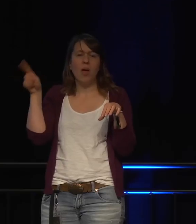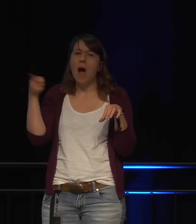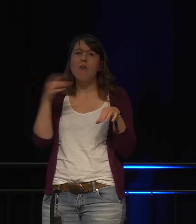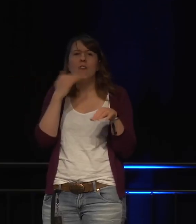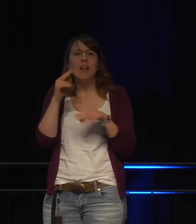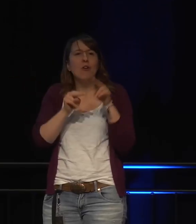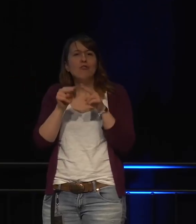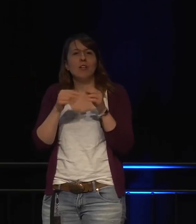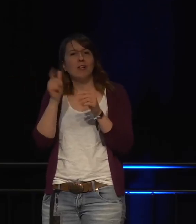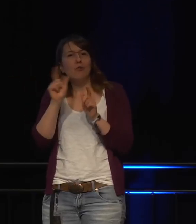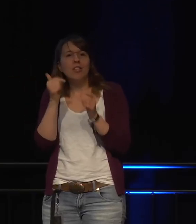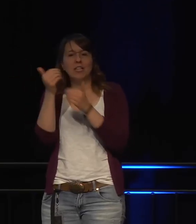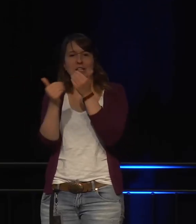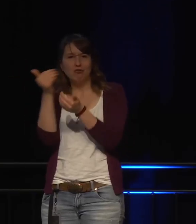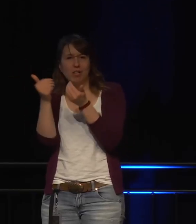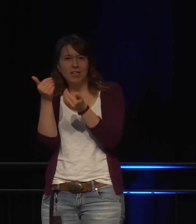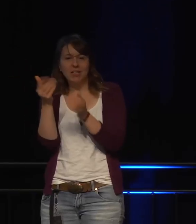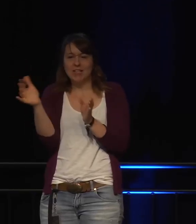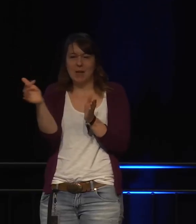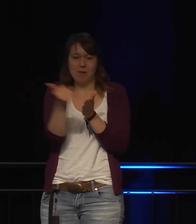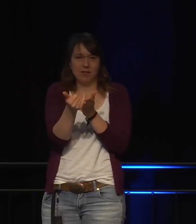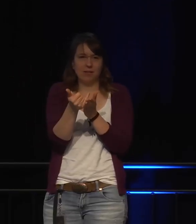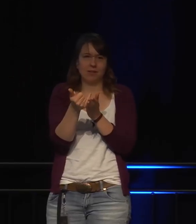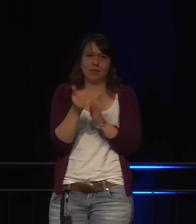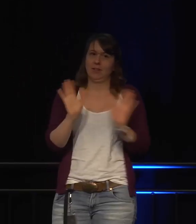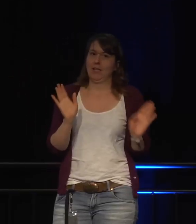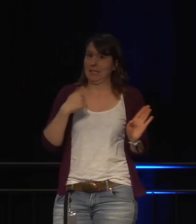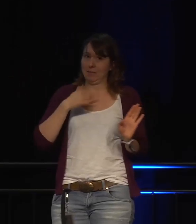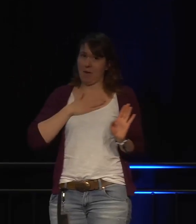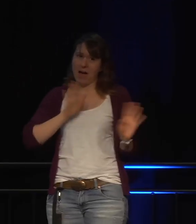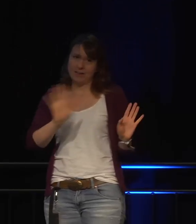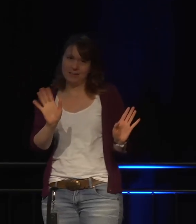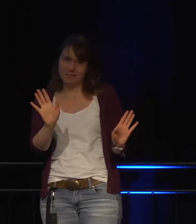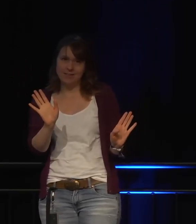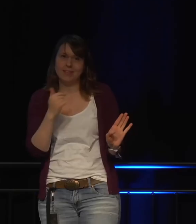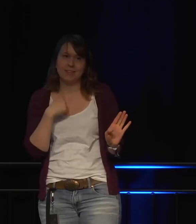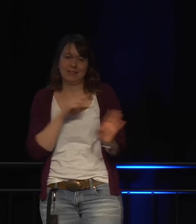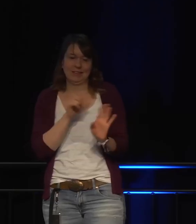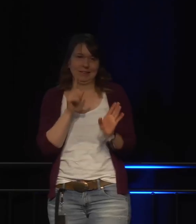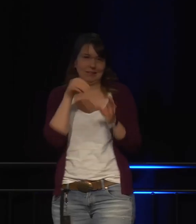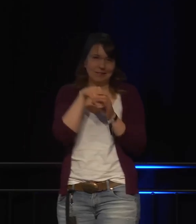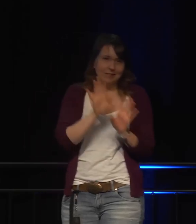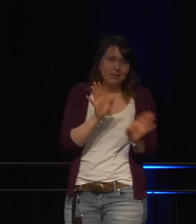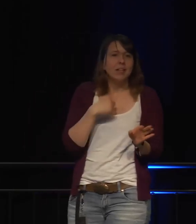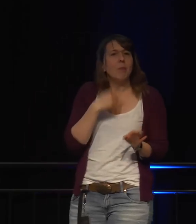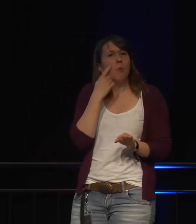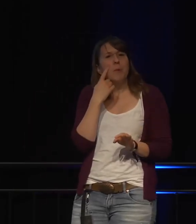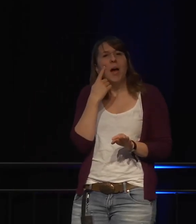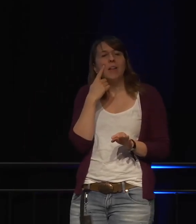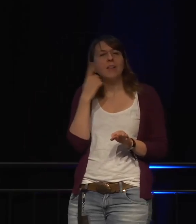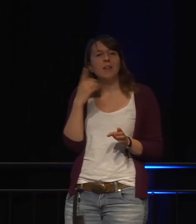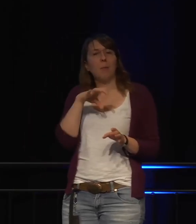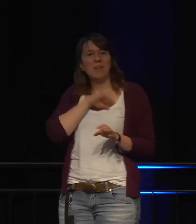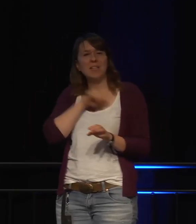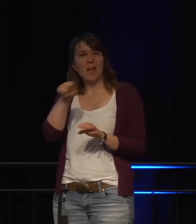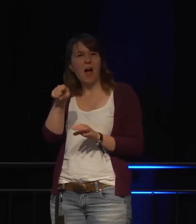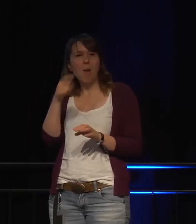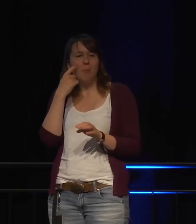stories. It's not from me, so I'm not behind that. I tried to reach the person, but I never